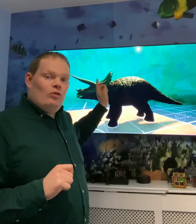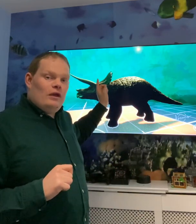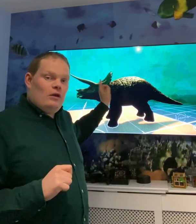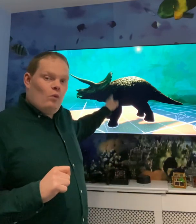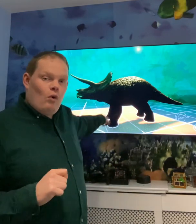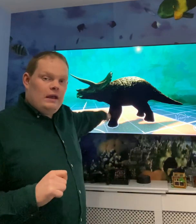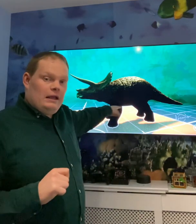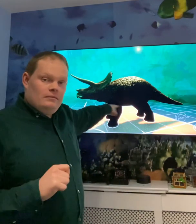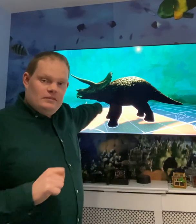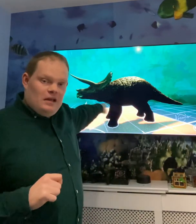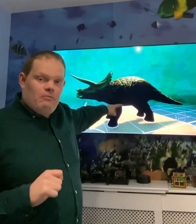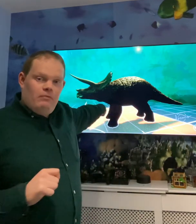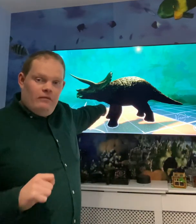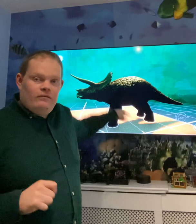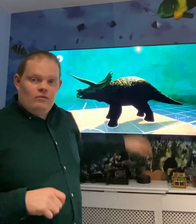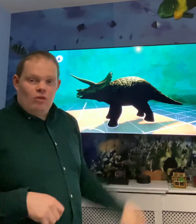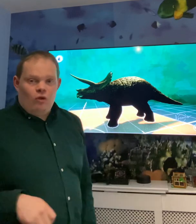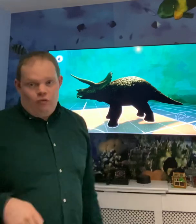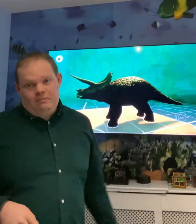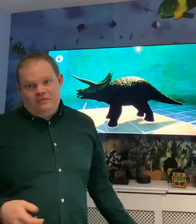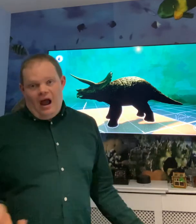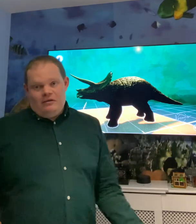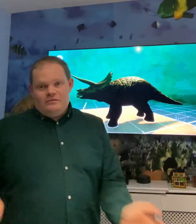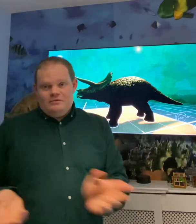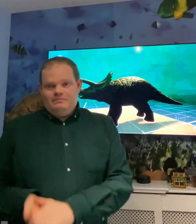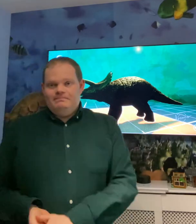the walking type of reptiles.